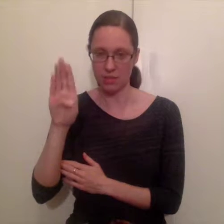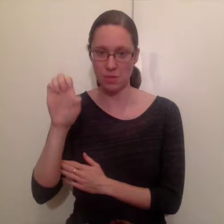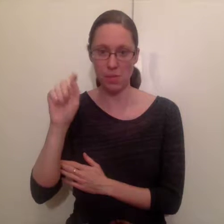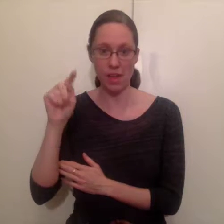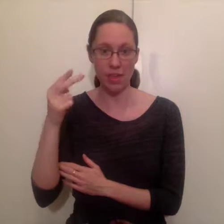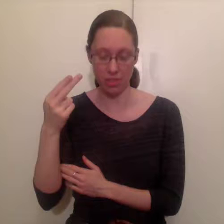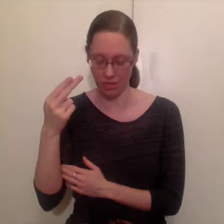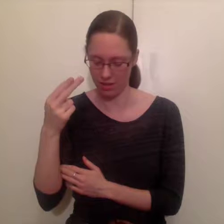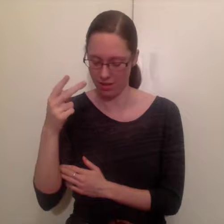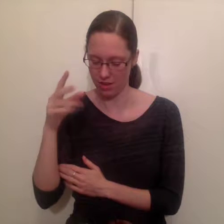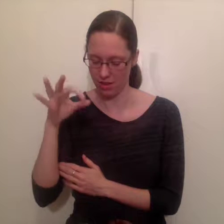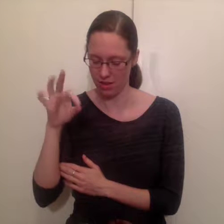Elizabeth